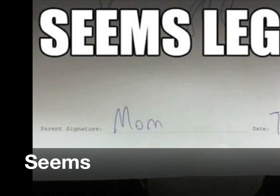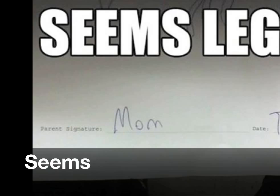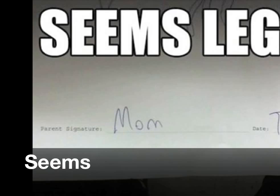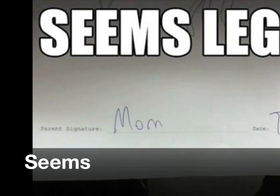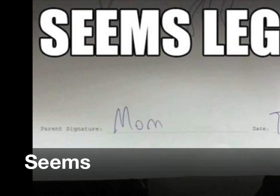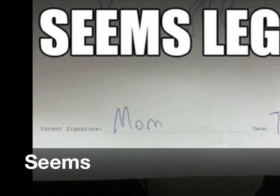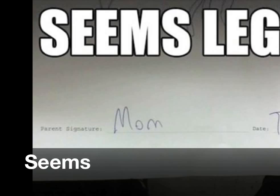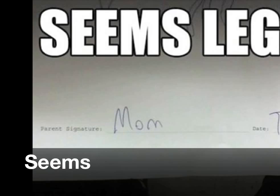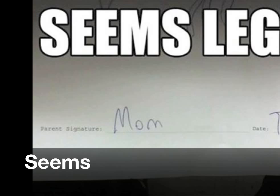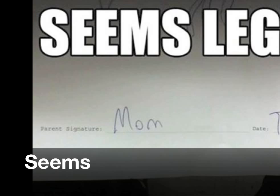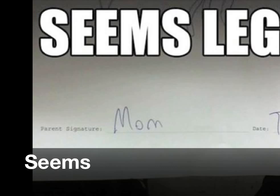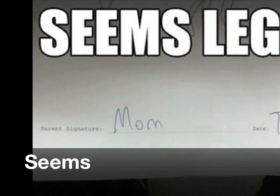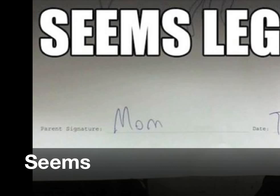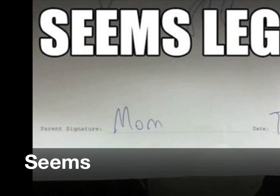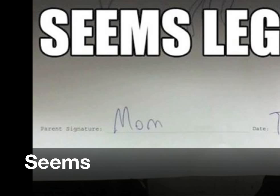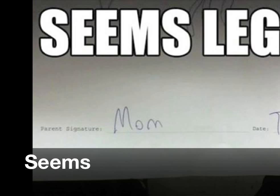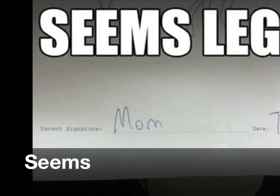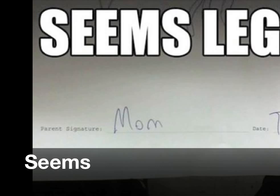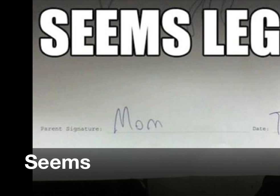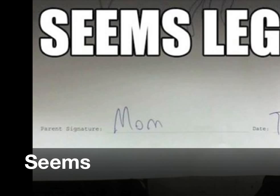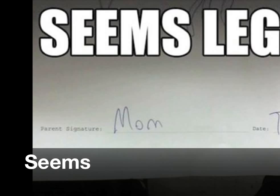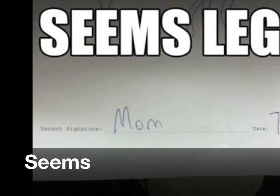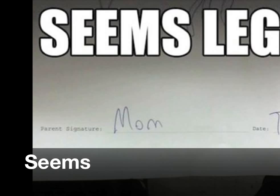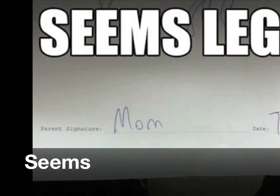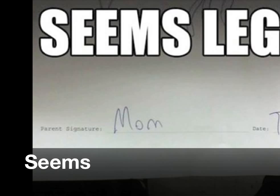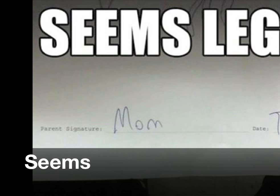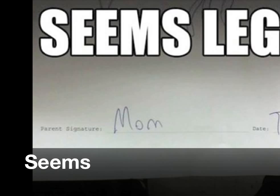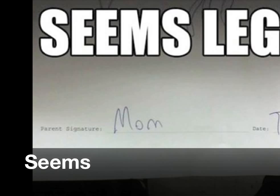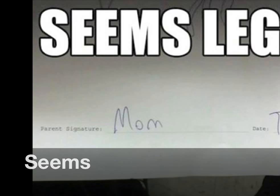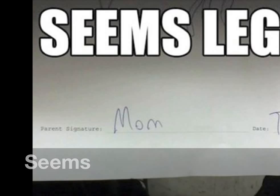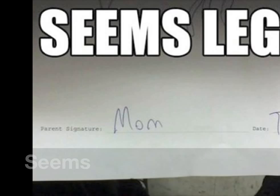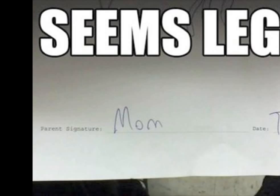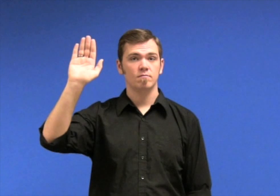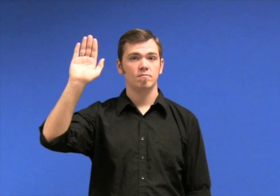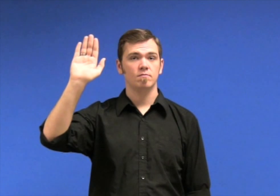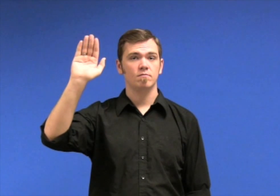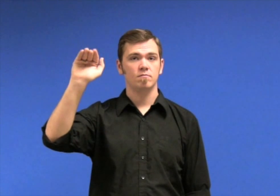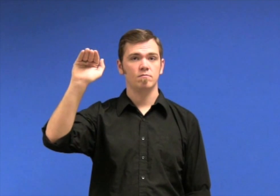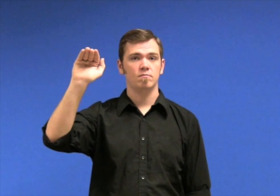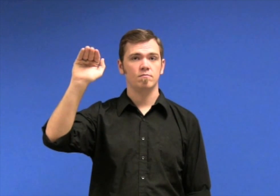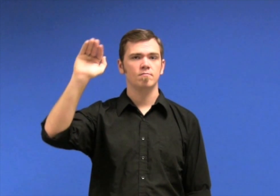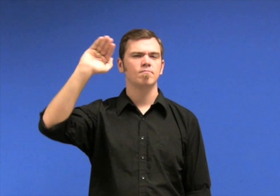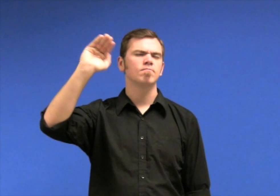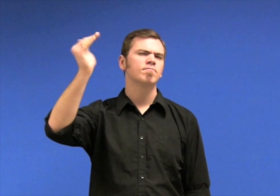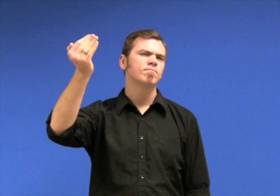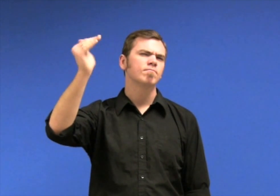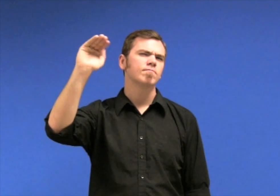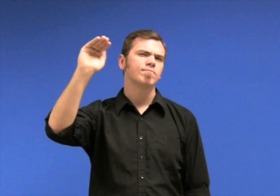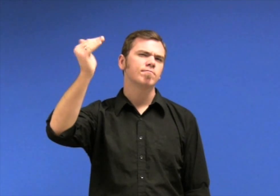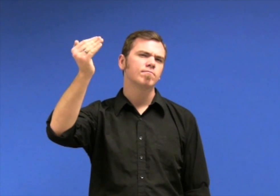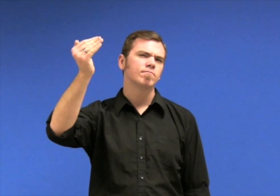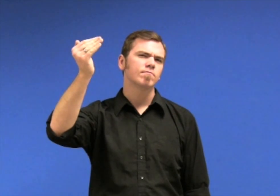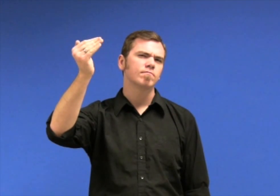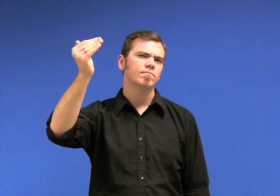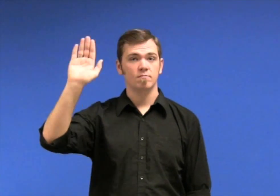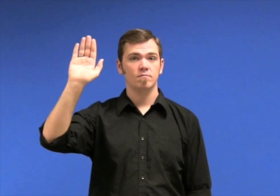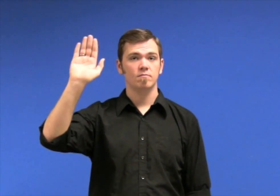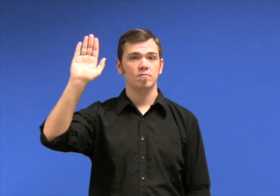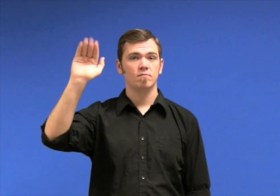All right, the sign for seams. The sign for seams is like a princess wave. So you're going to bend your hand and it moves back and forth like this.